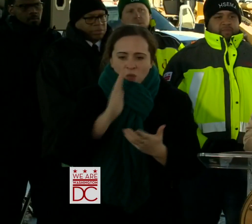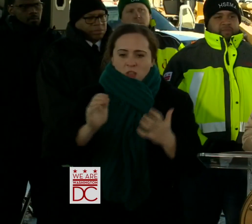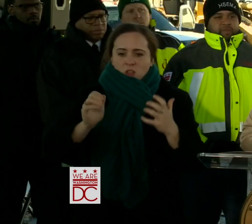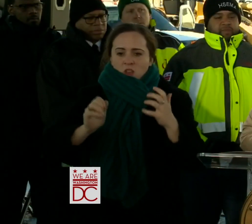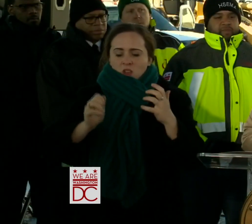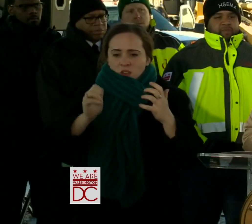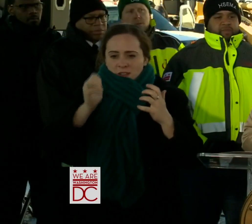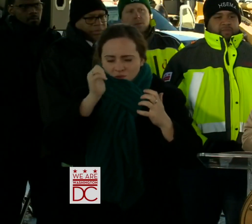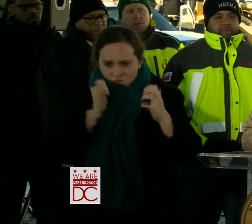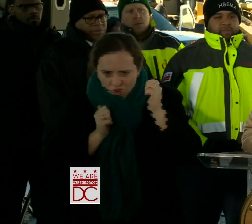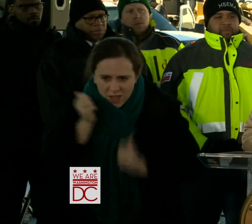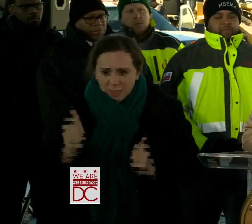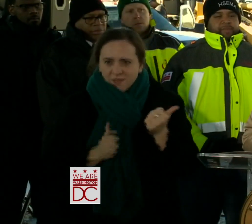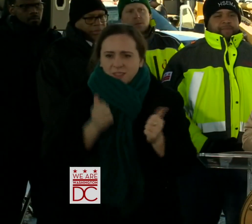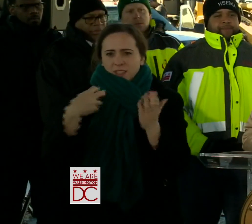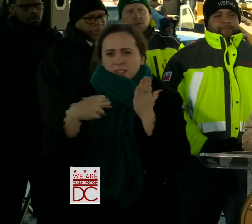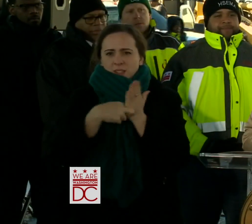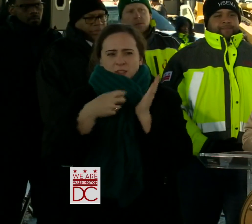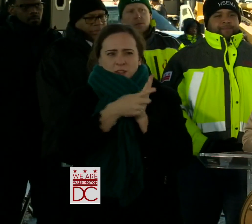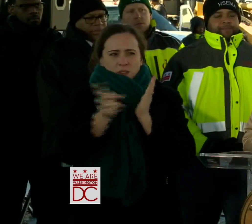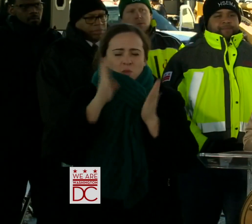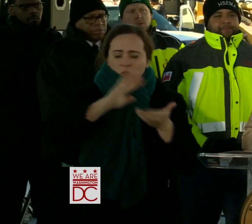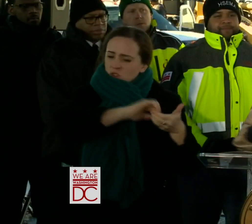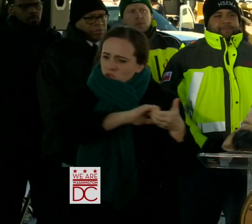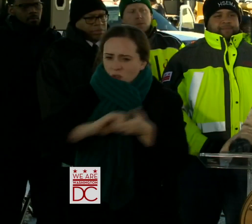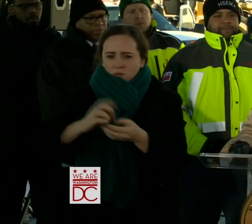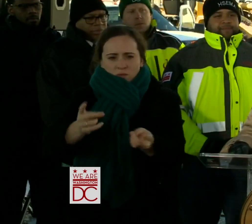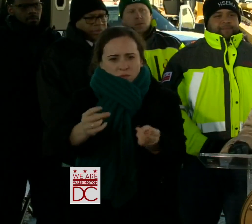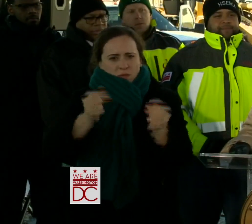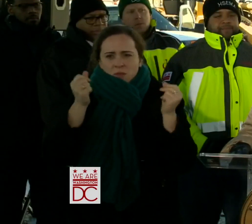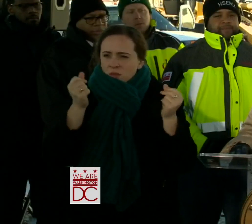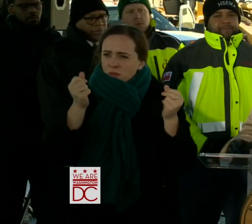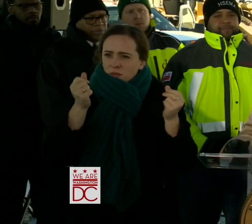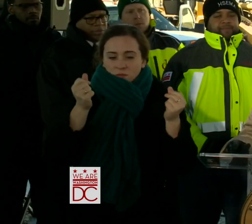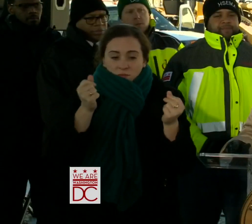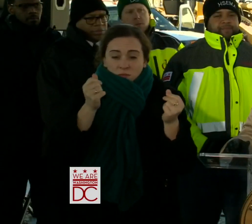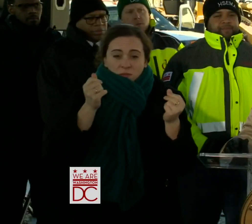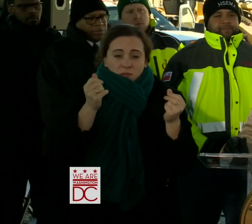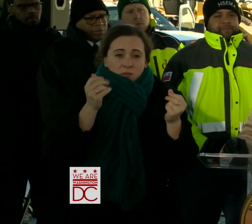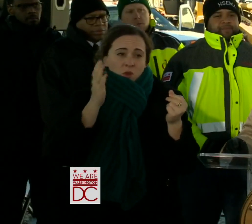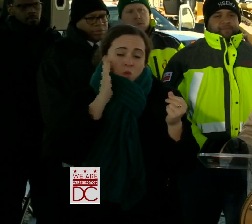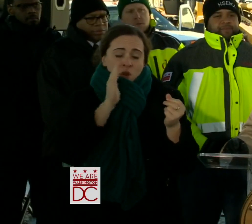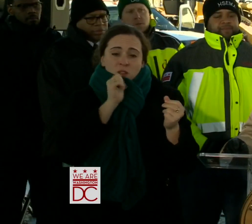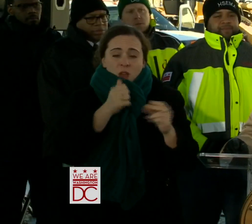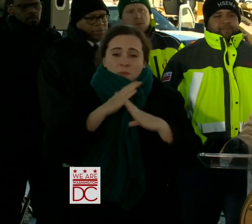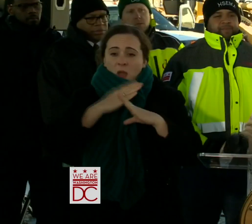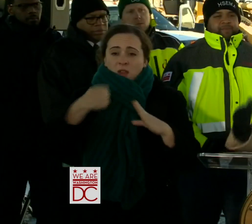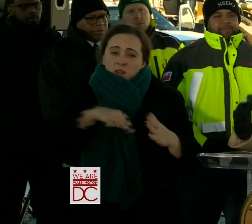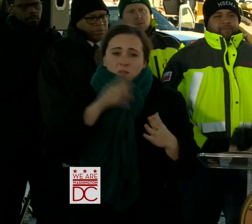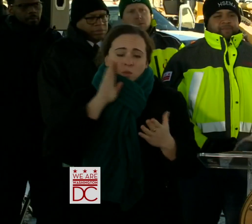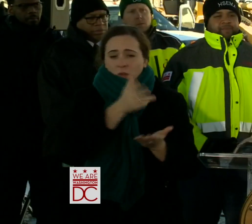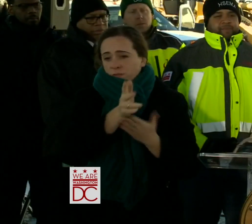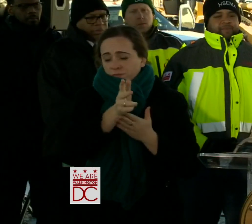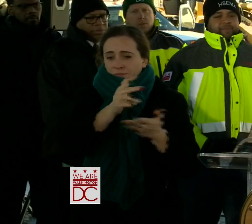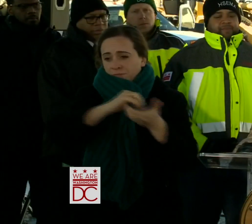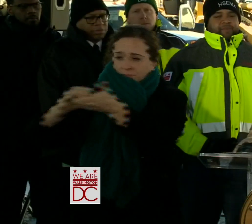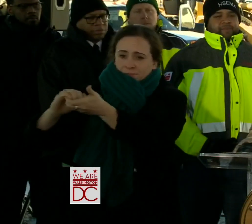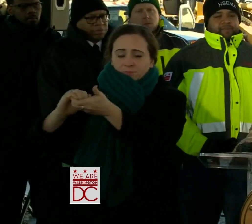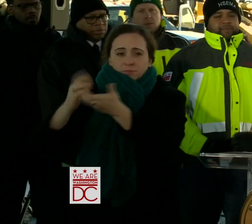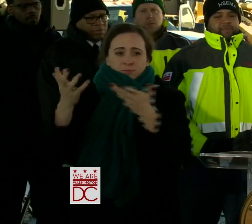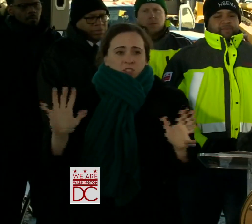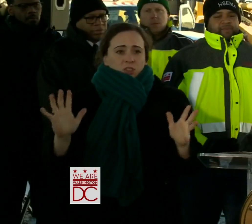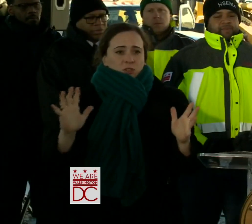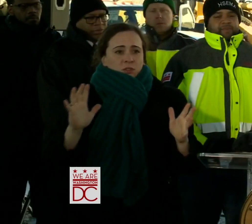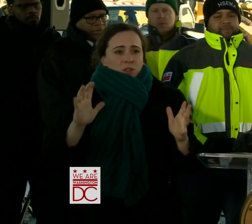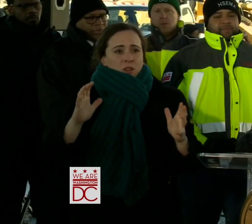aggressively ticket you and tow your vehicle. So it will not continue to impede our snow operation. And Chief Lanier